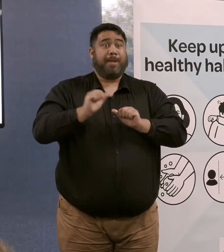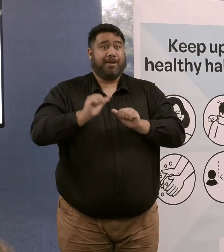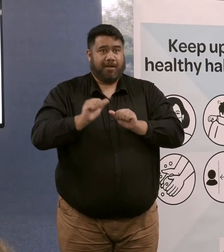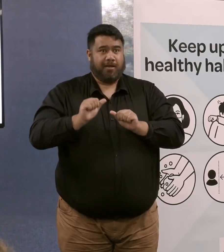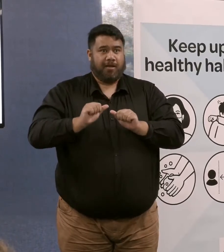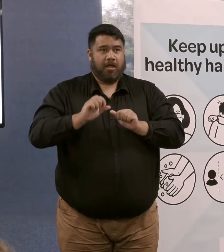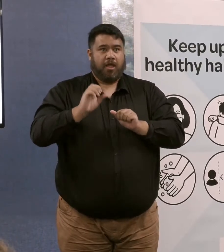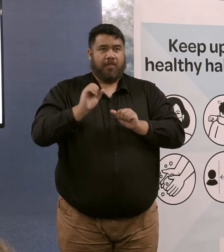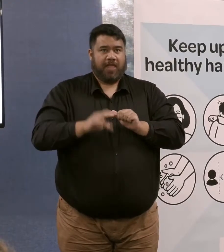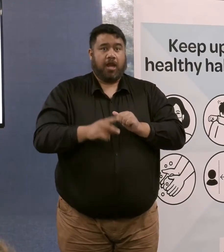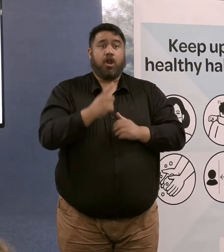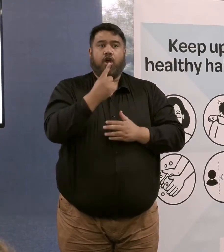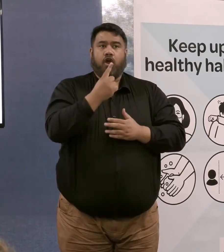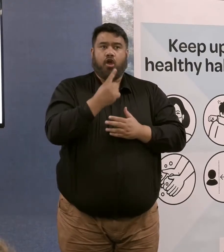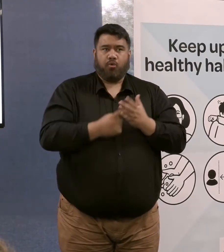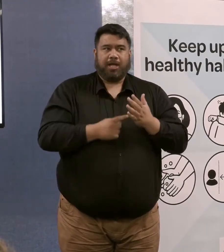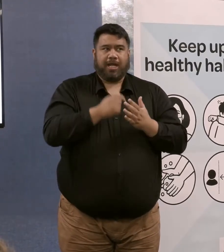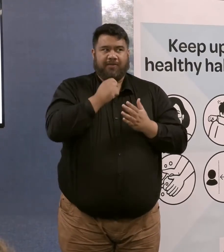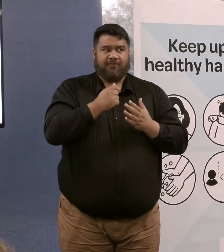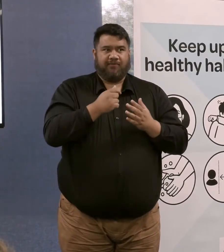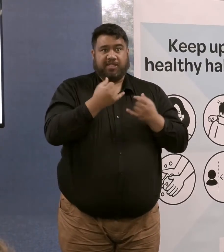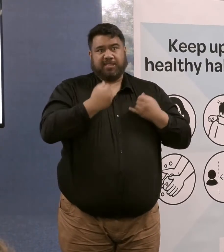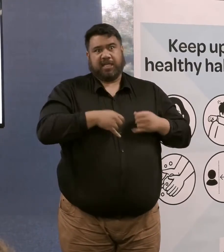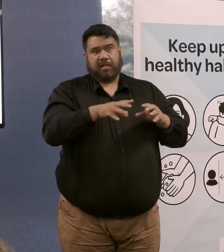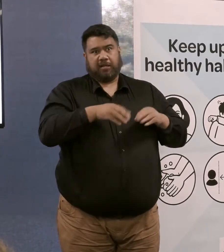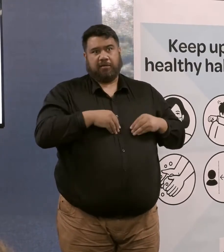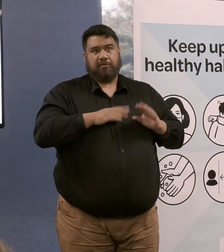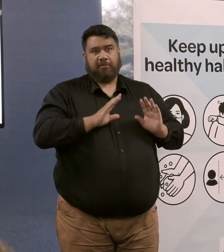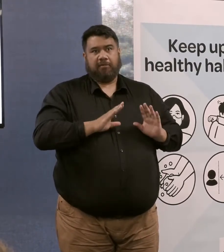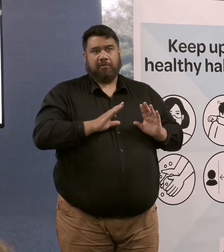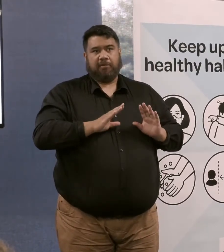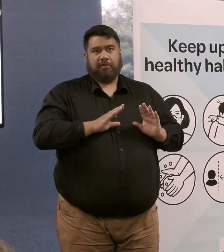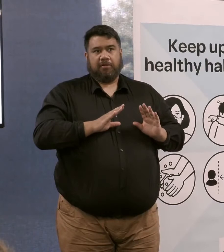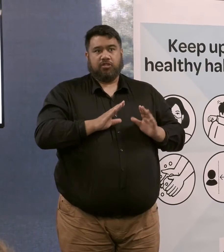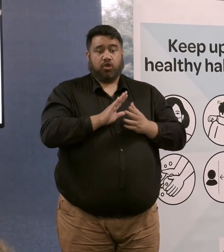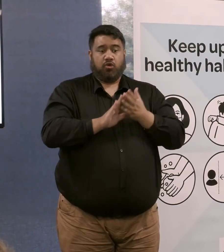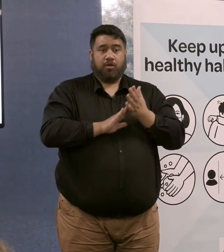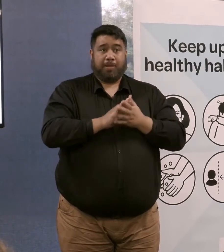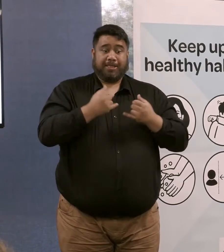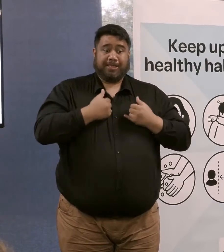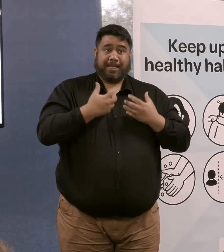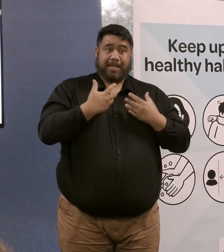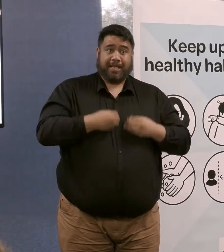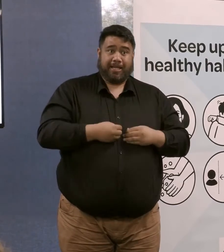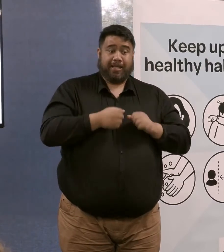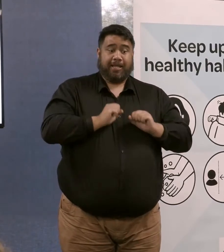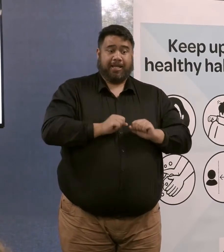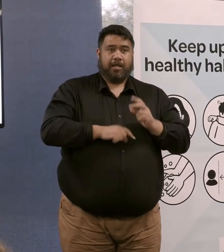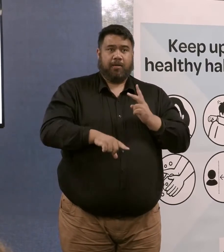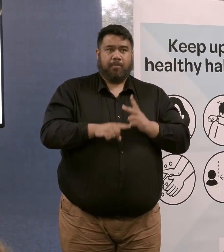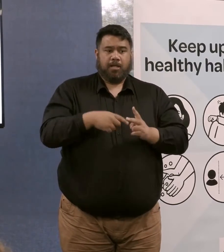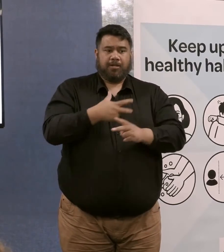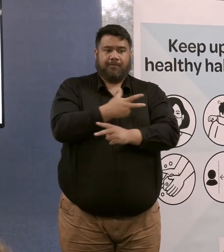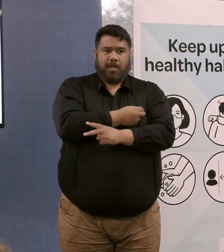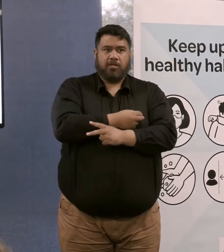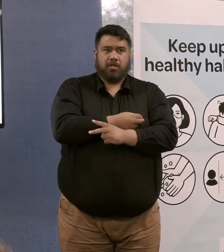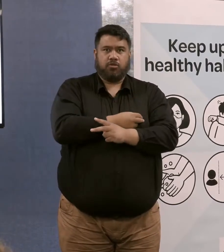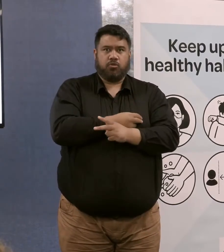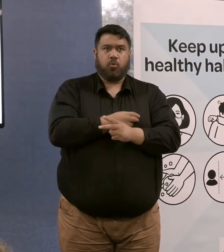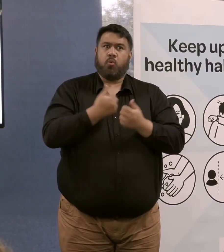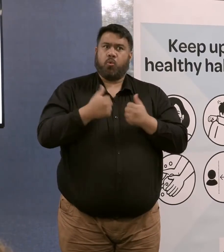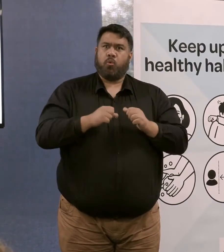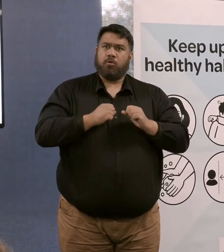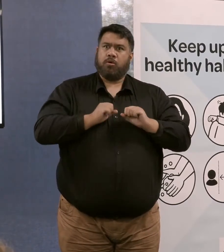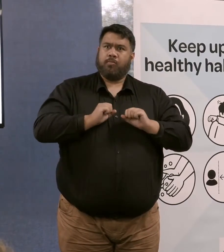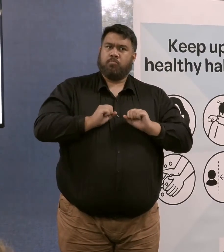afforded by having been infected per se. So this is a very important message for the many people who have